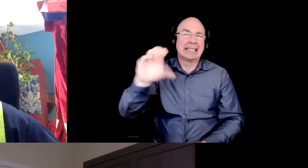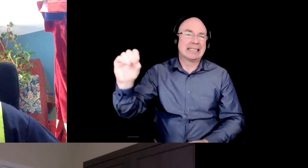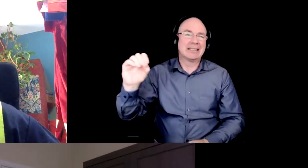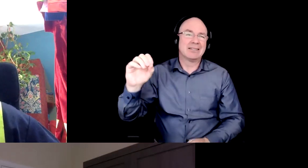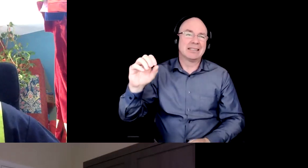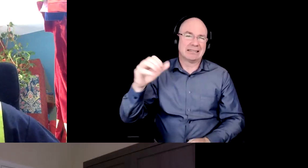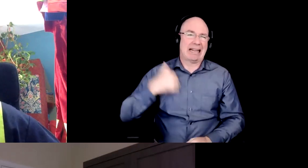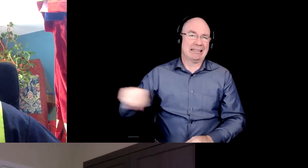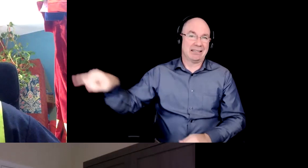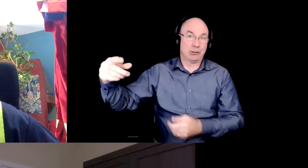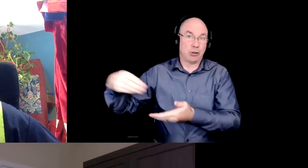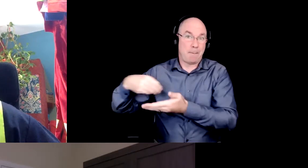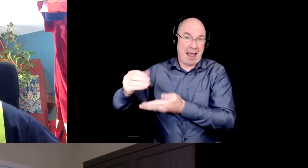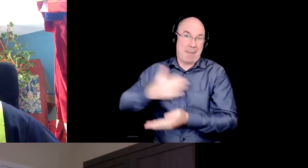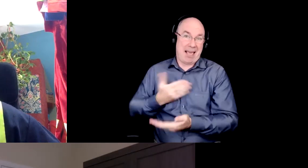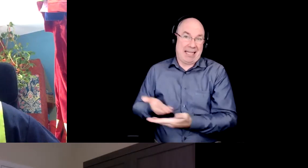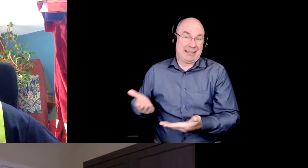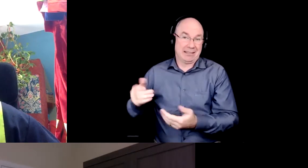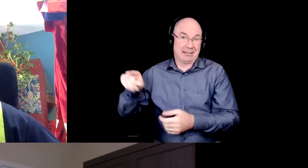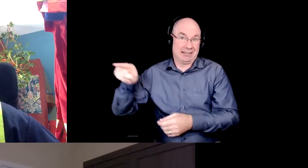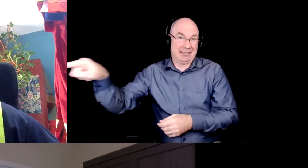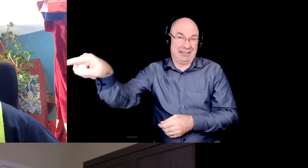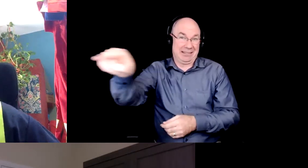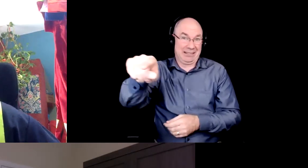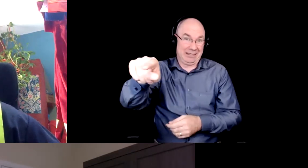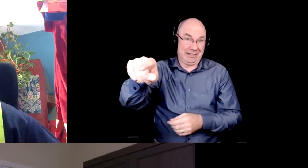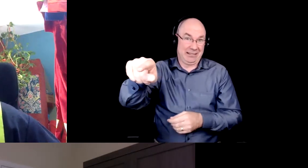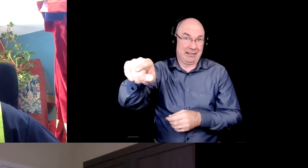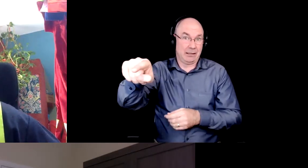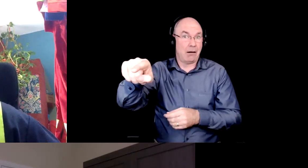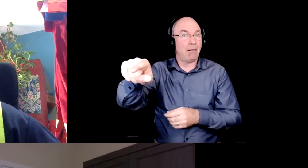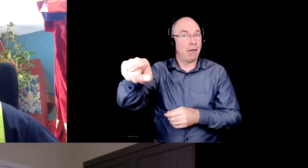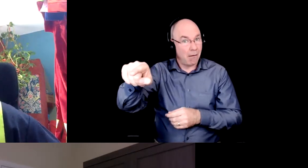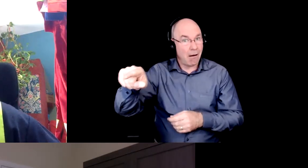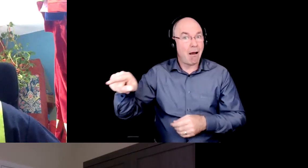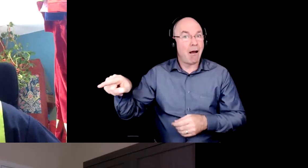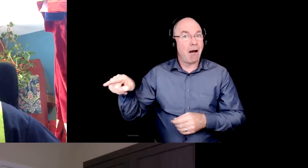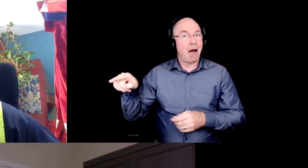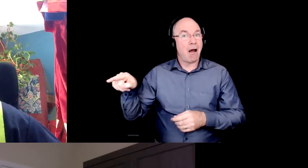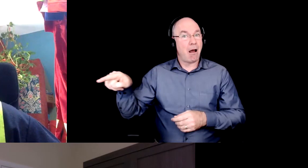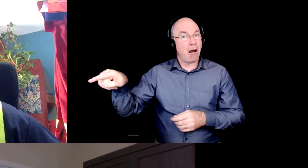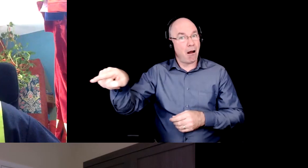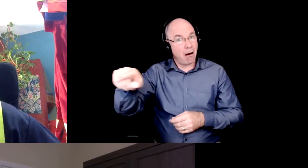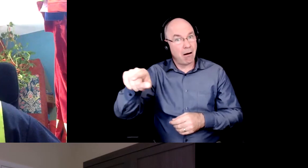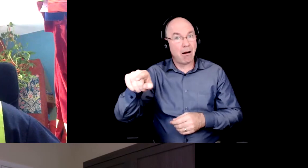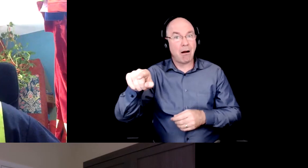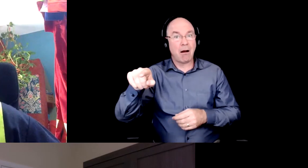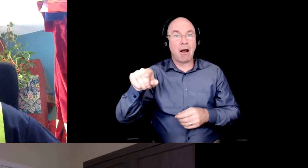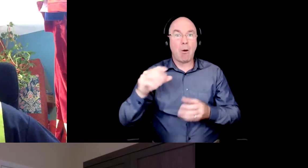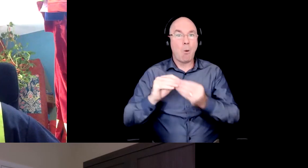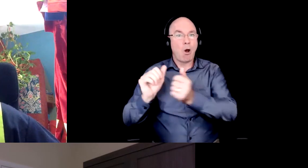companies that are now buying HelgaWare, it's really empowering them through diversity to be more